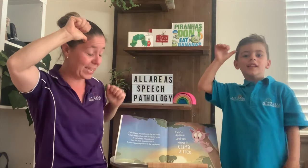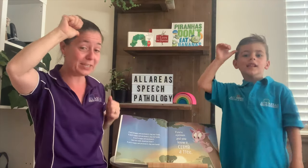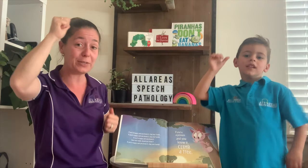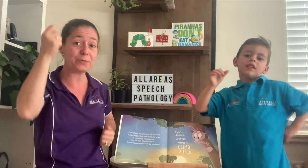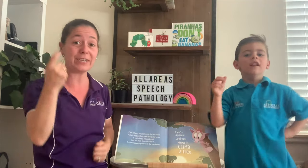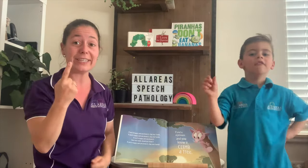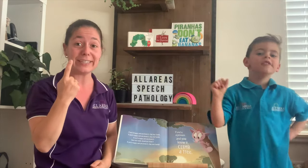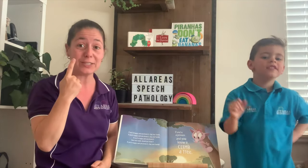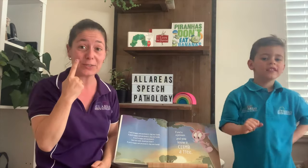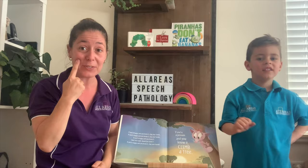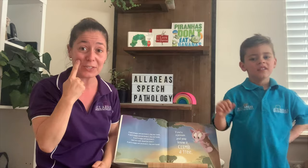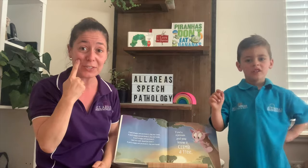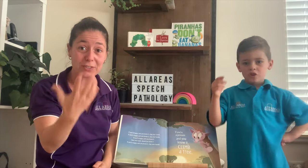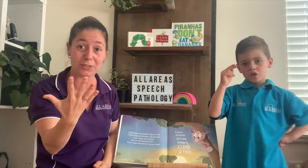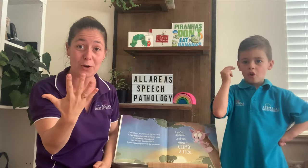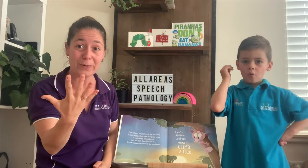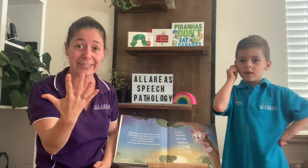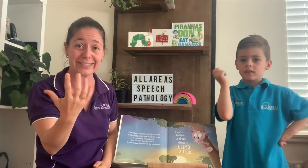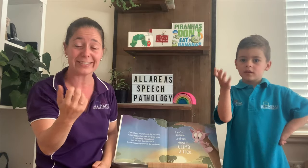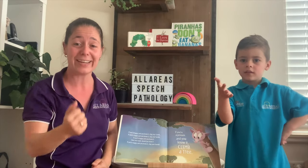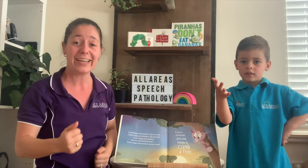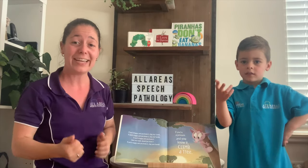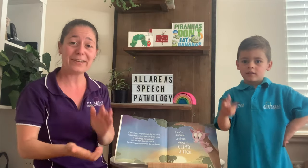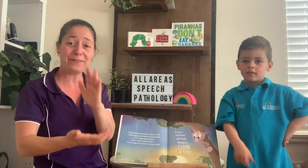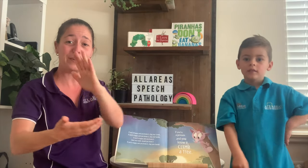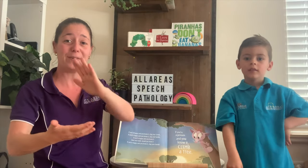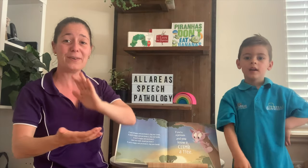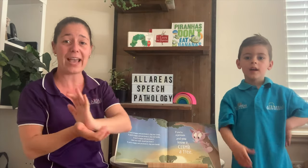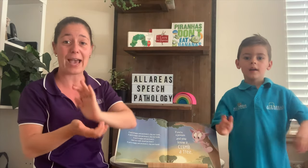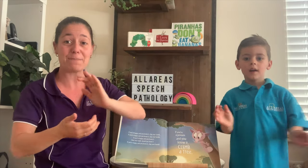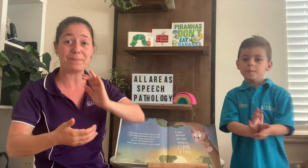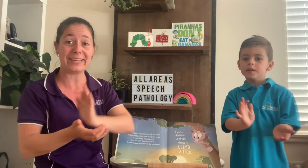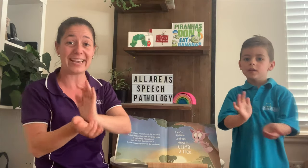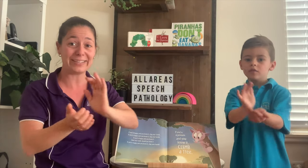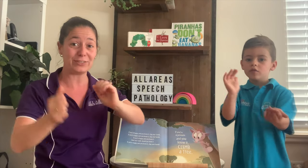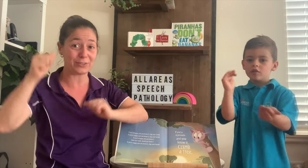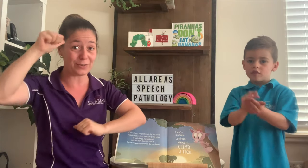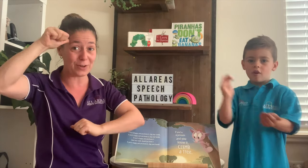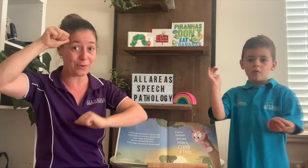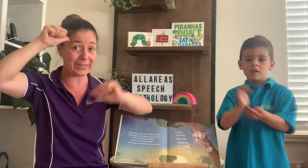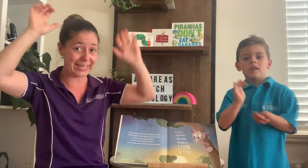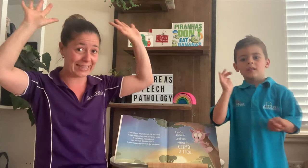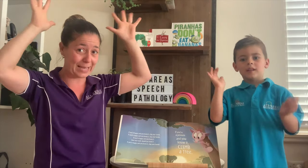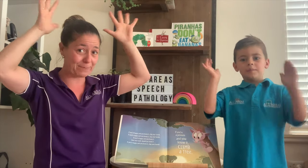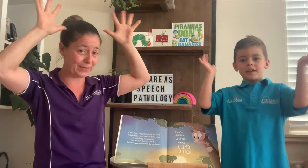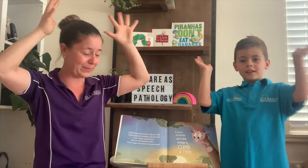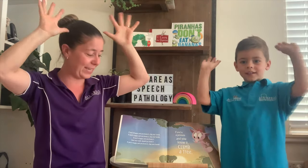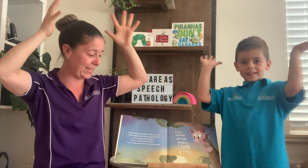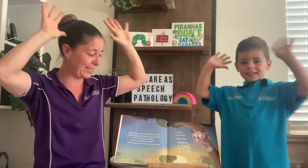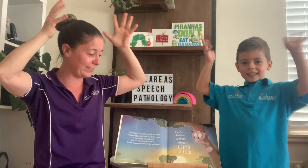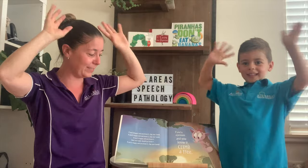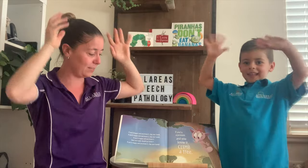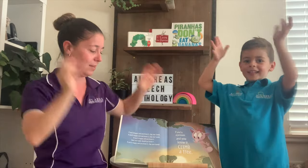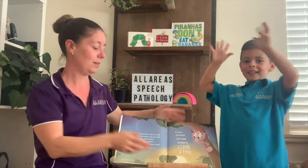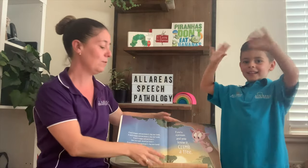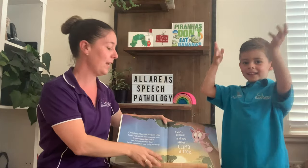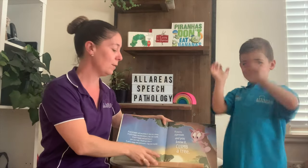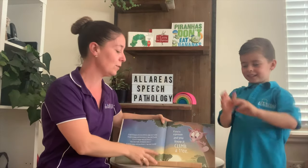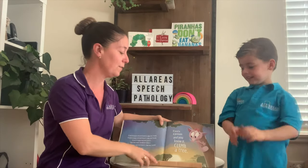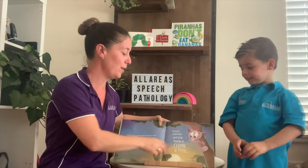you really should just show it. If you're happy and you know it, clap your hands. What animal's